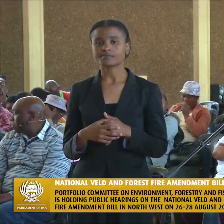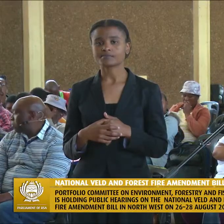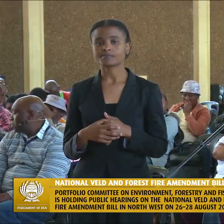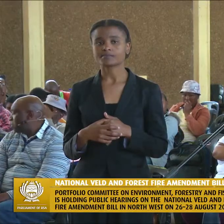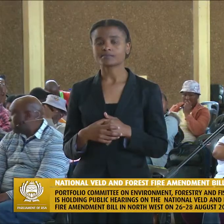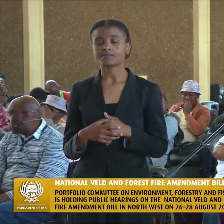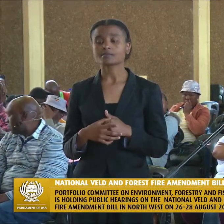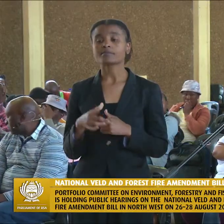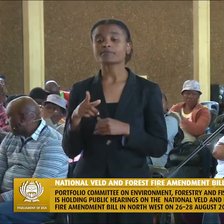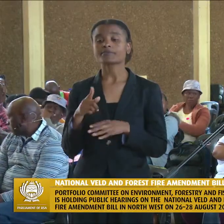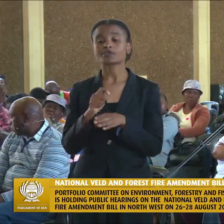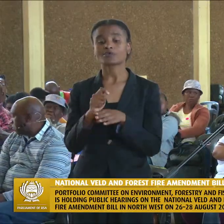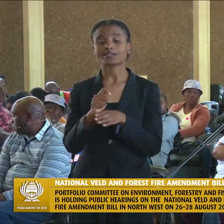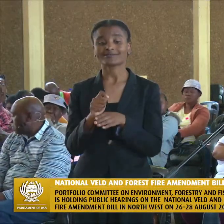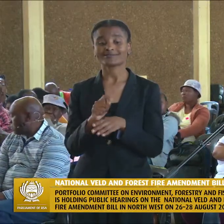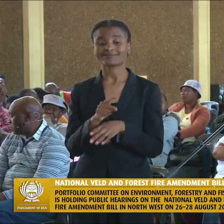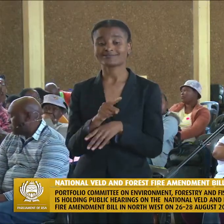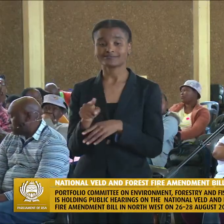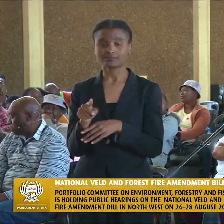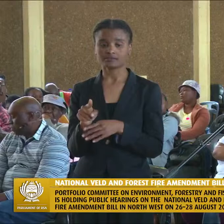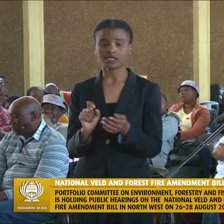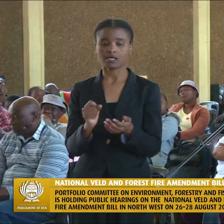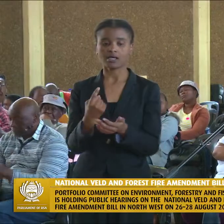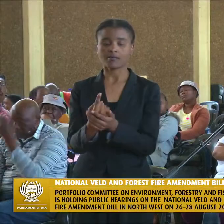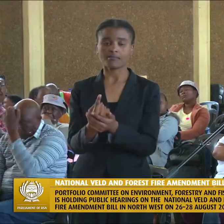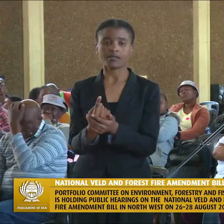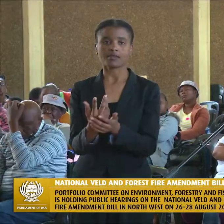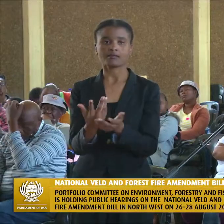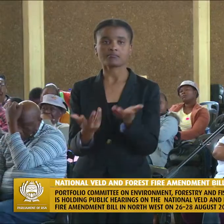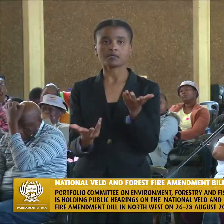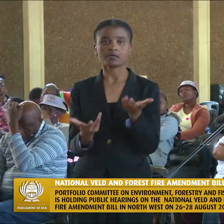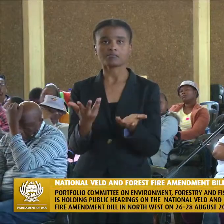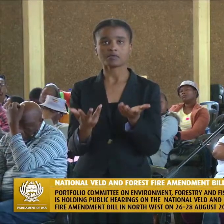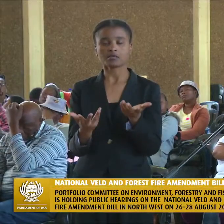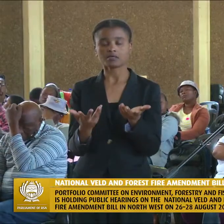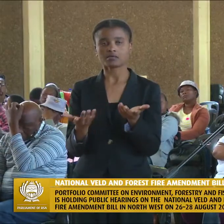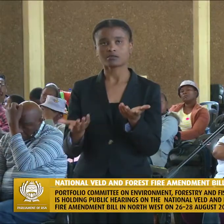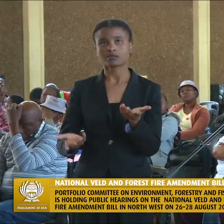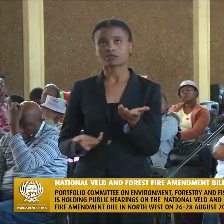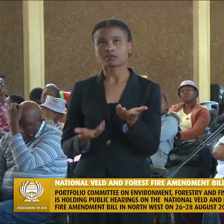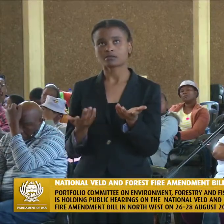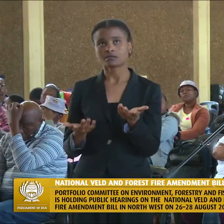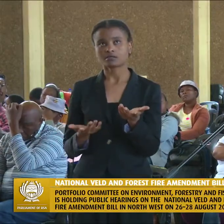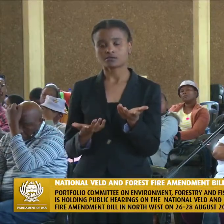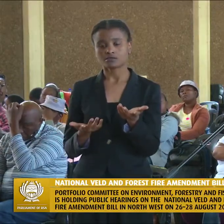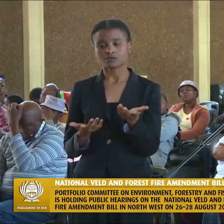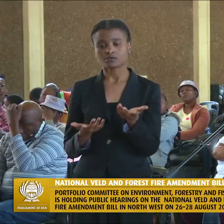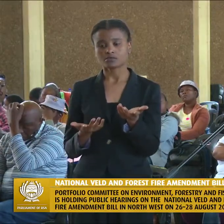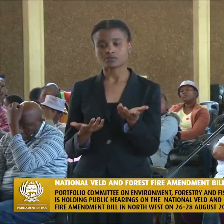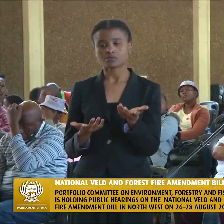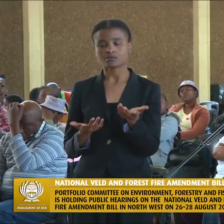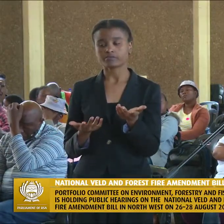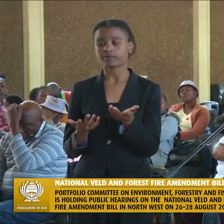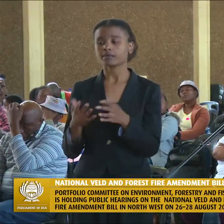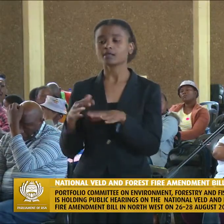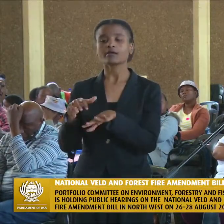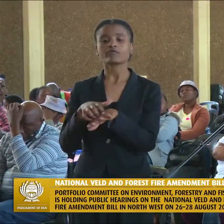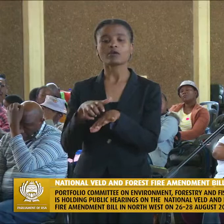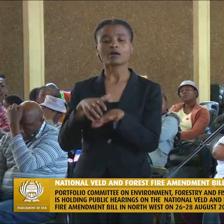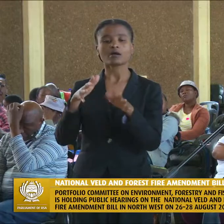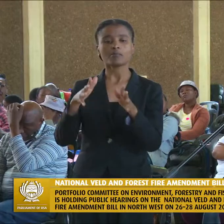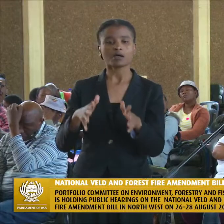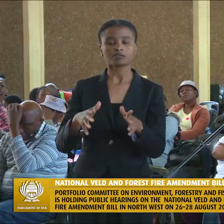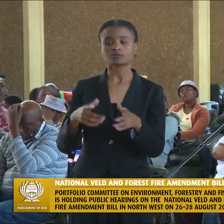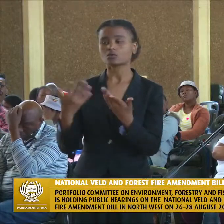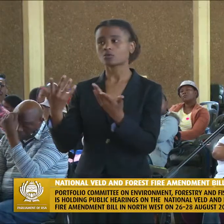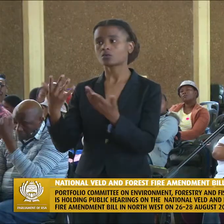the chinese should not only be been taken by the farmers or the